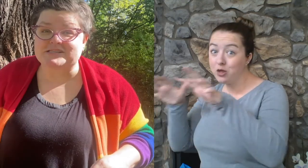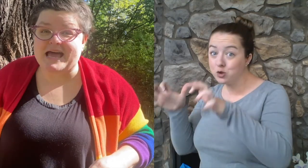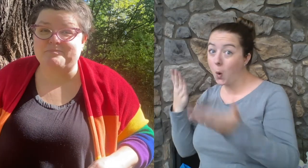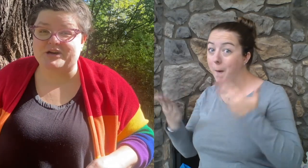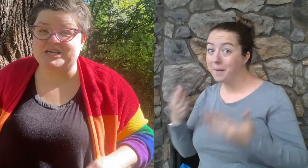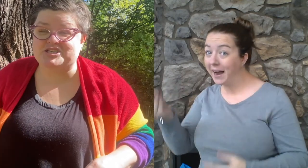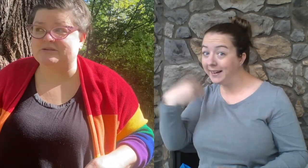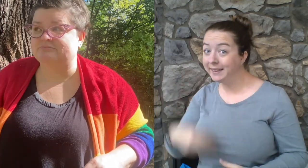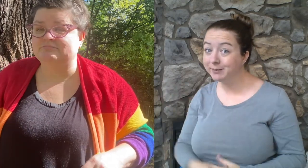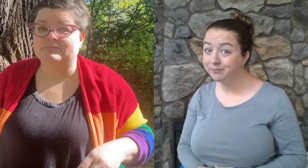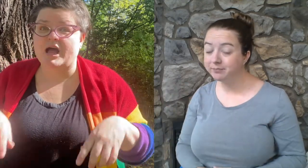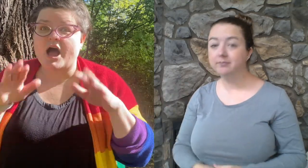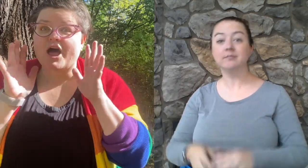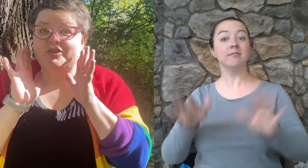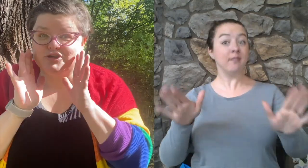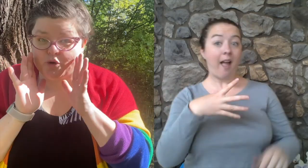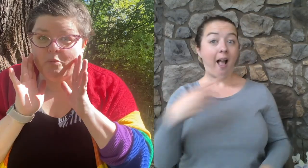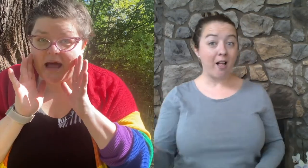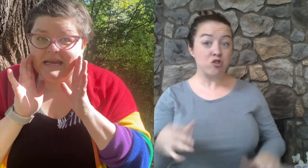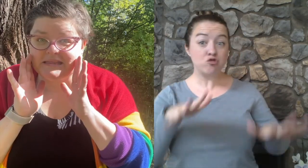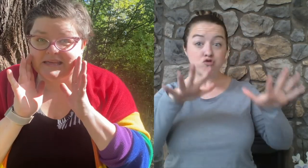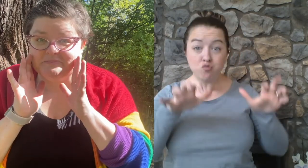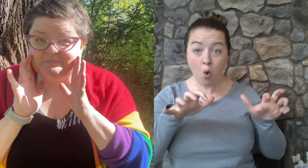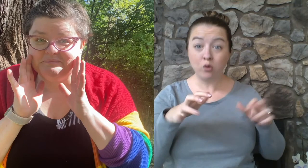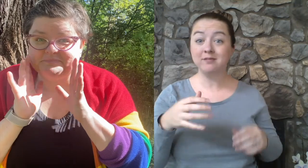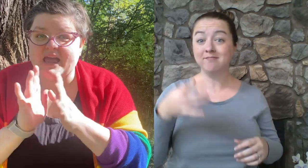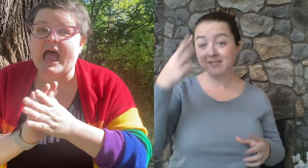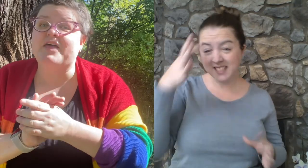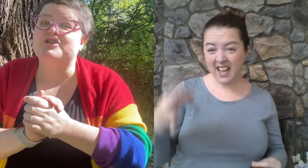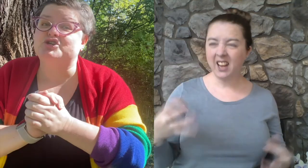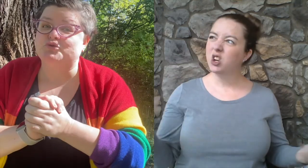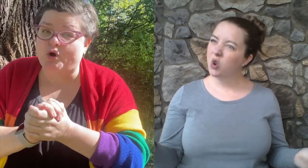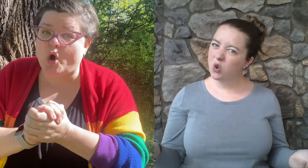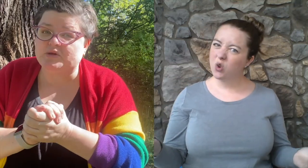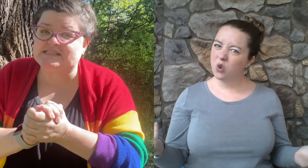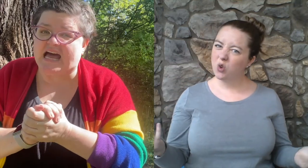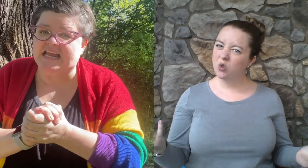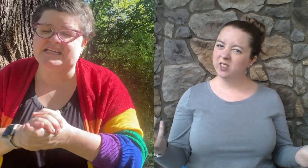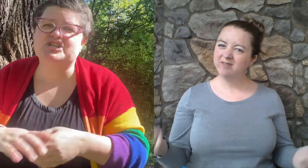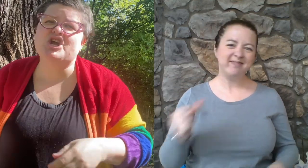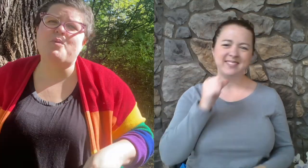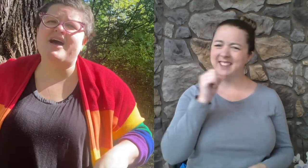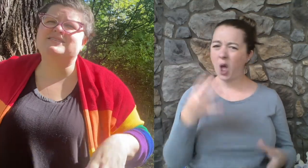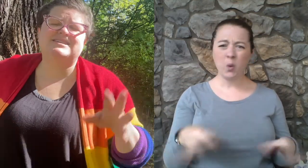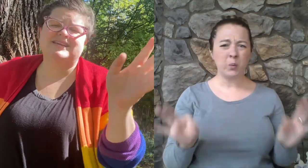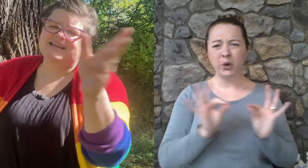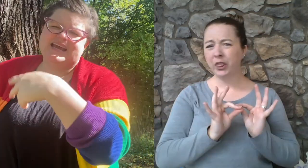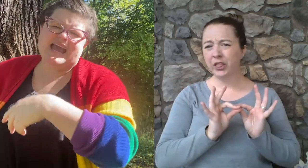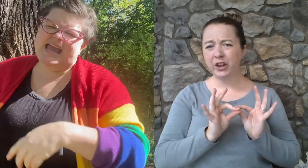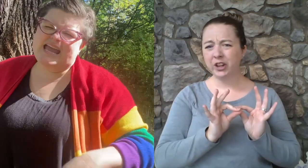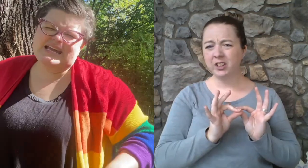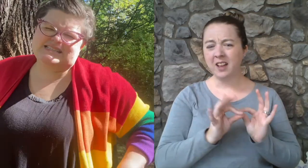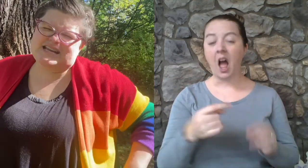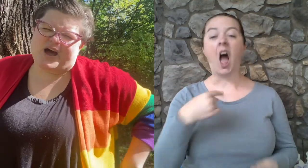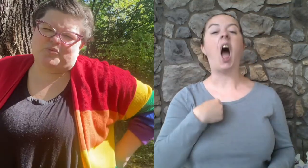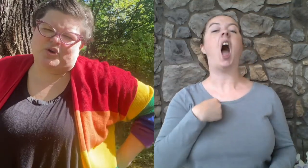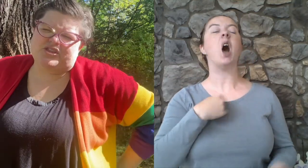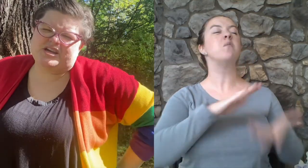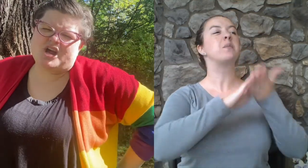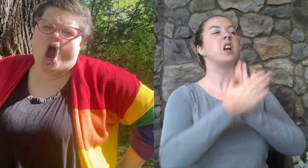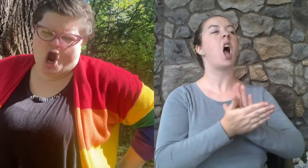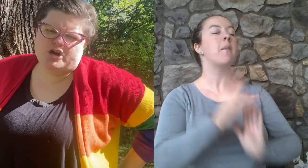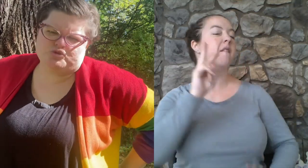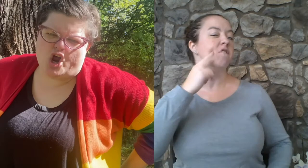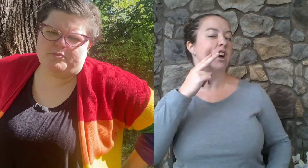across that bridge, the troll might eat them. And the troll decided, you know what? It's not worth